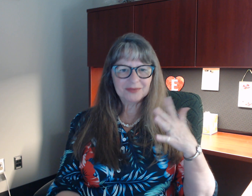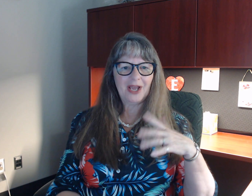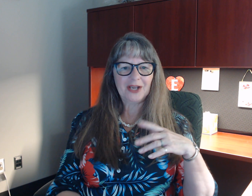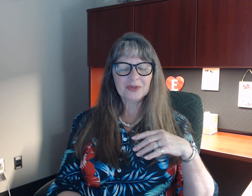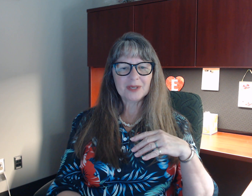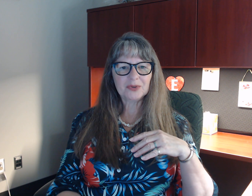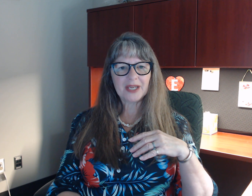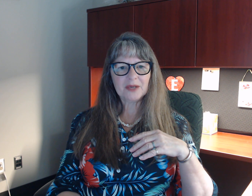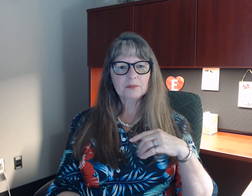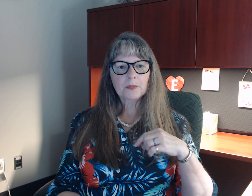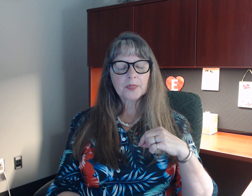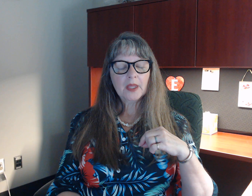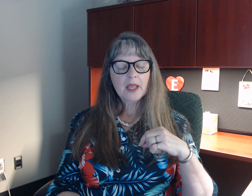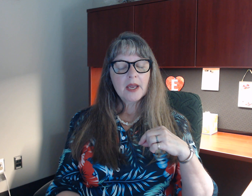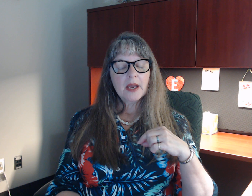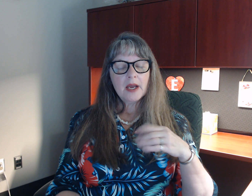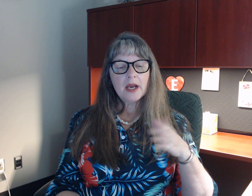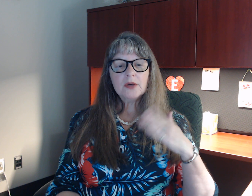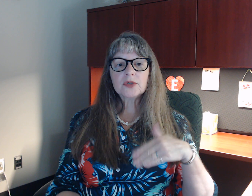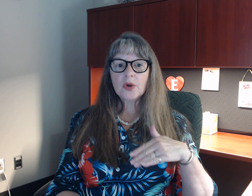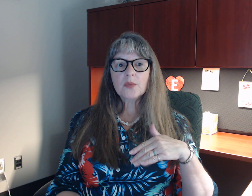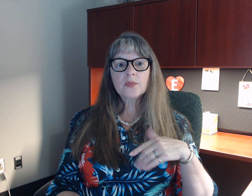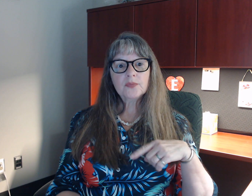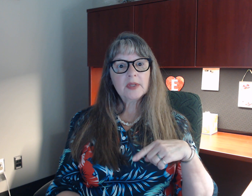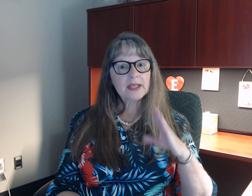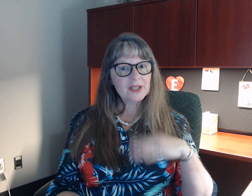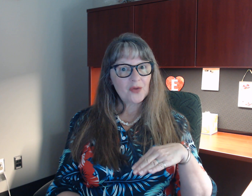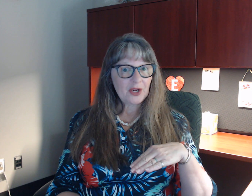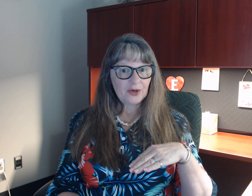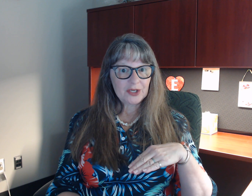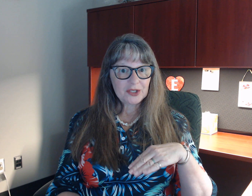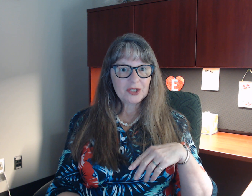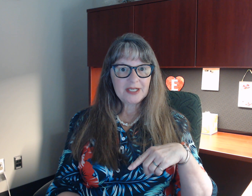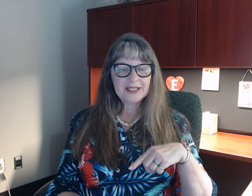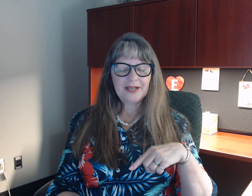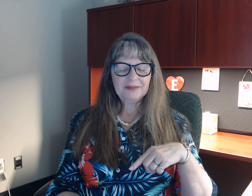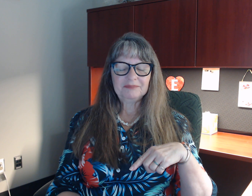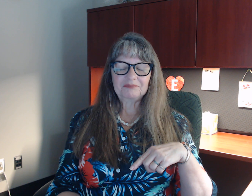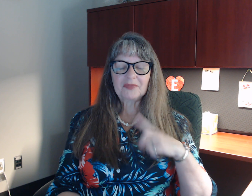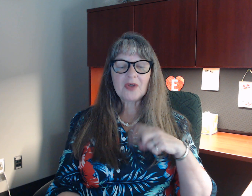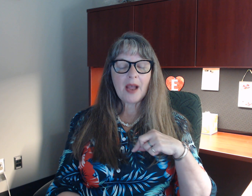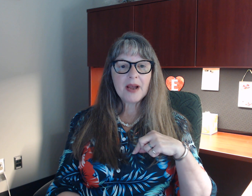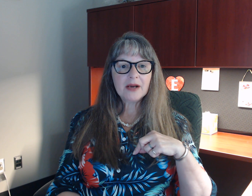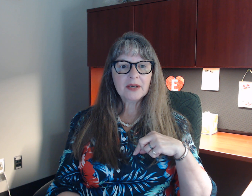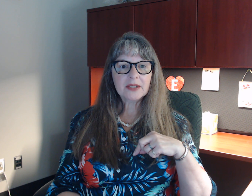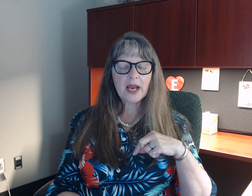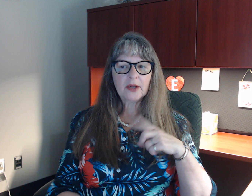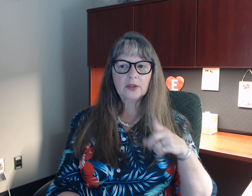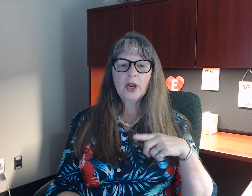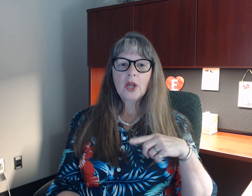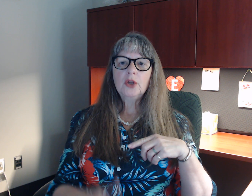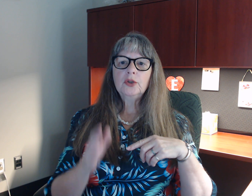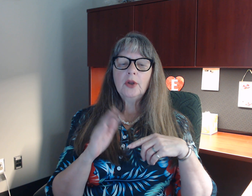do a double take. So then that's on the air conditioning side. So how about a tire?